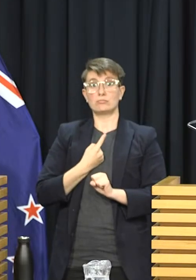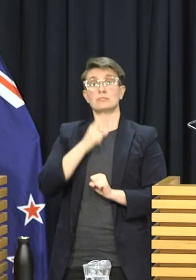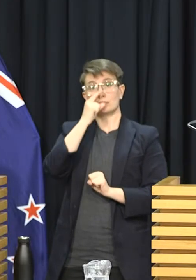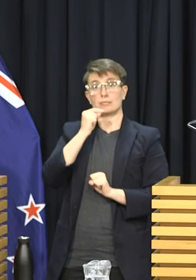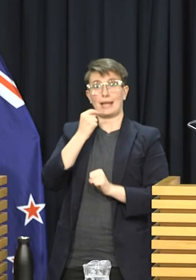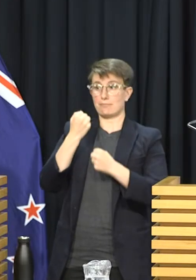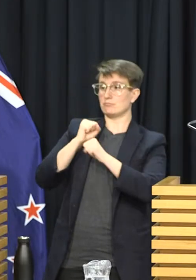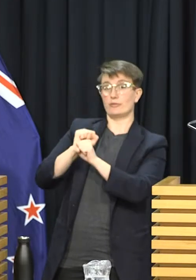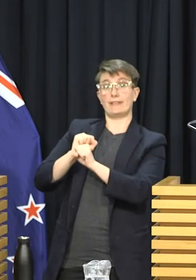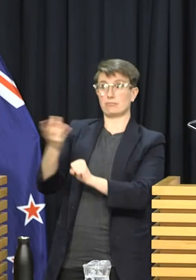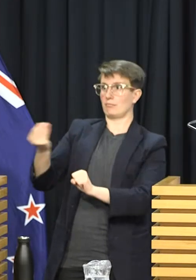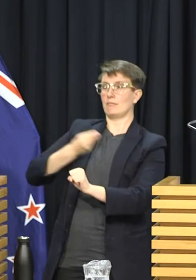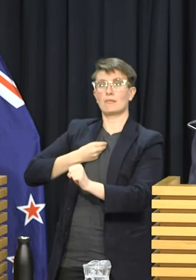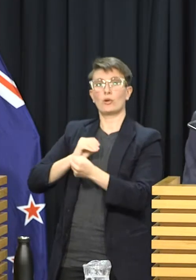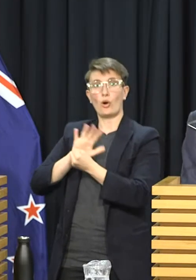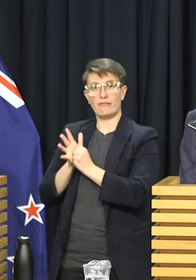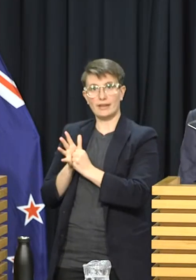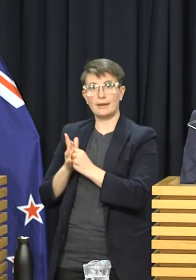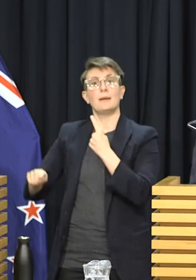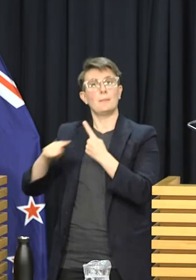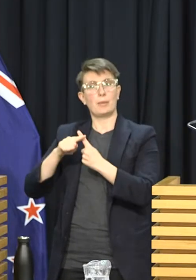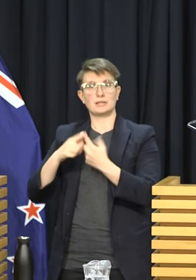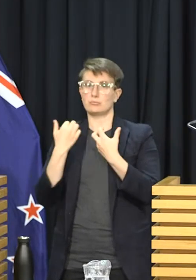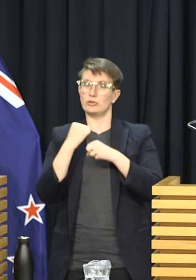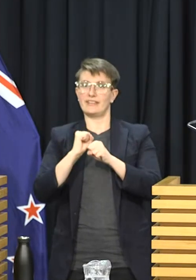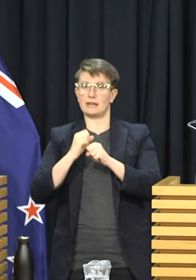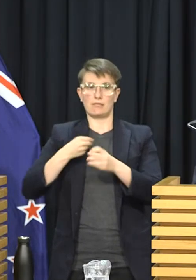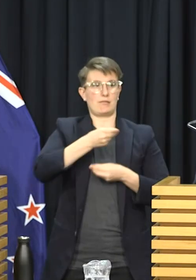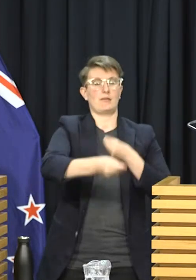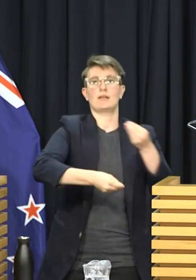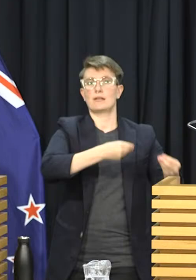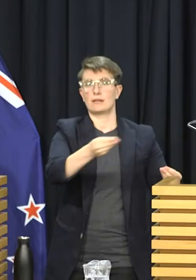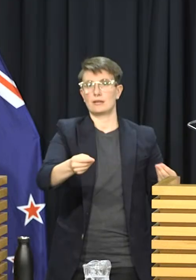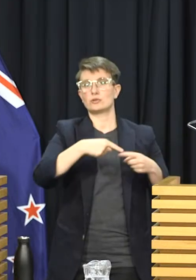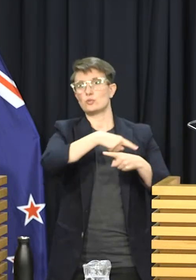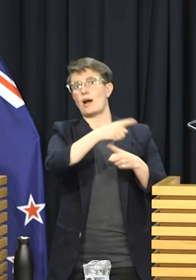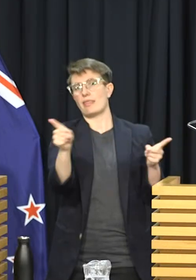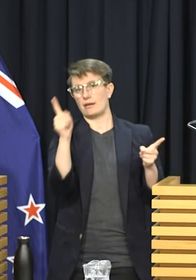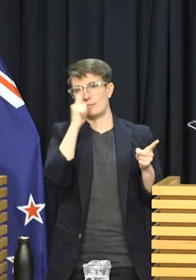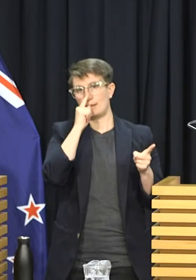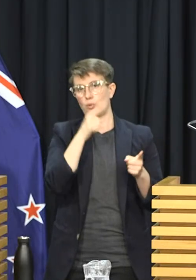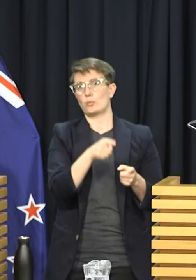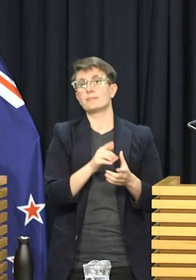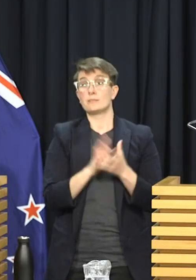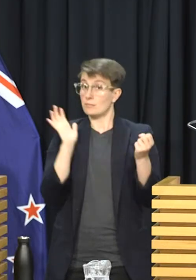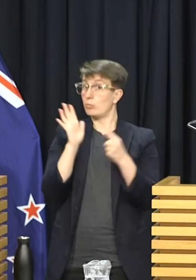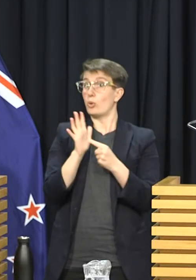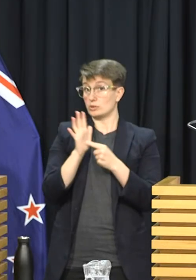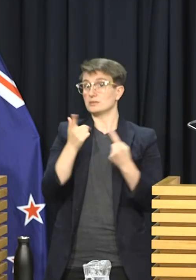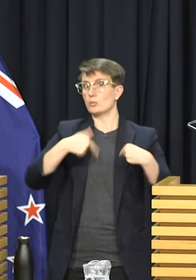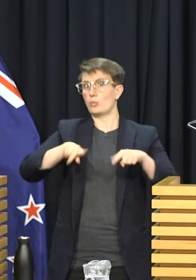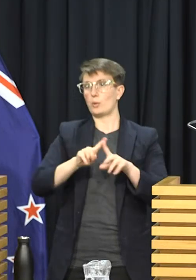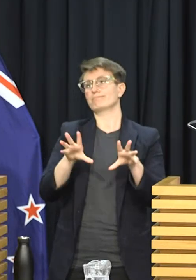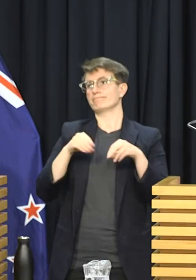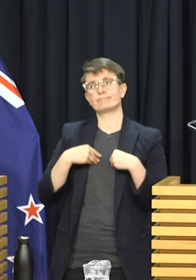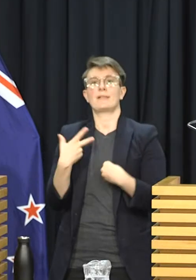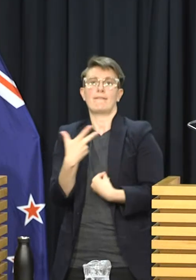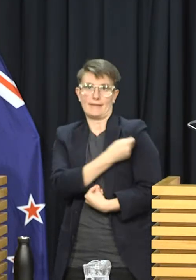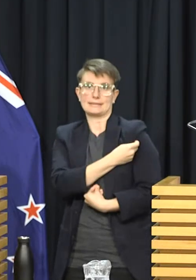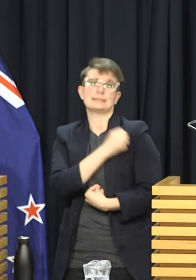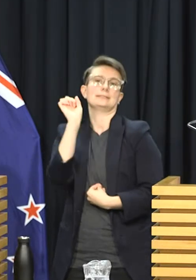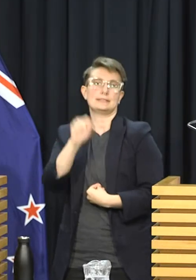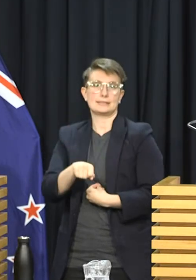of countries around the world. So it remains critically important for all of us to take up that opportunity to be